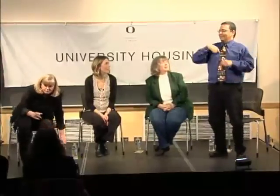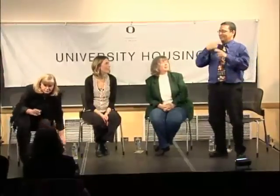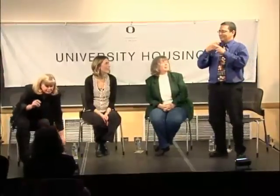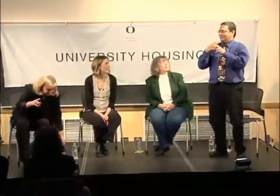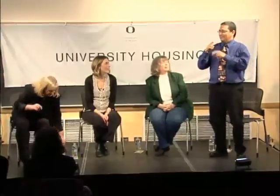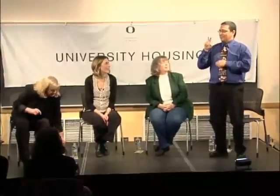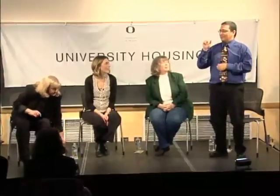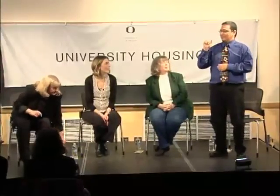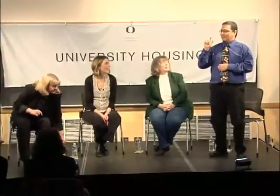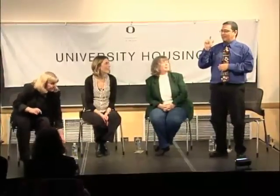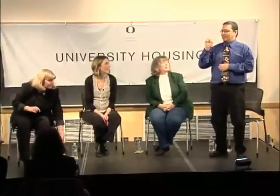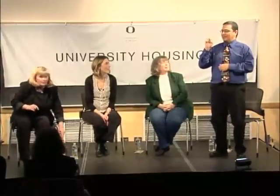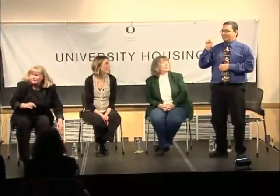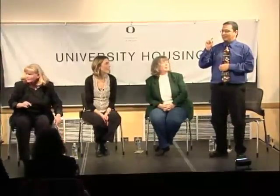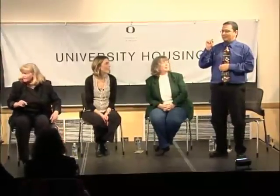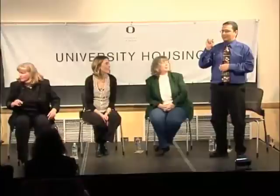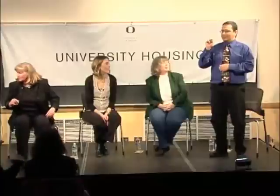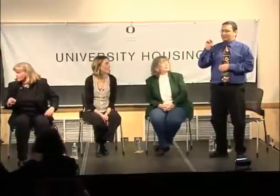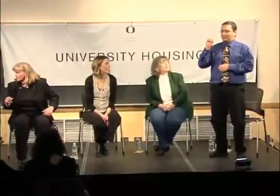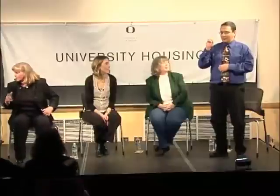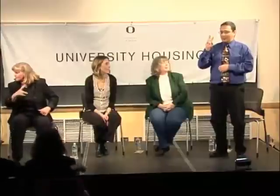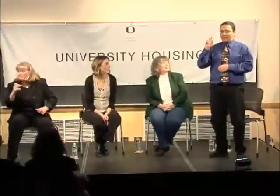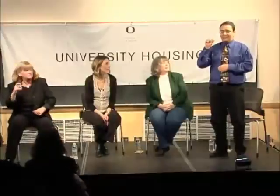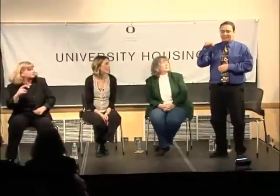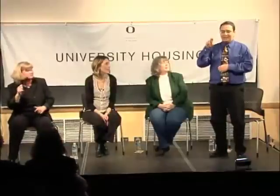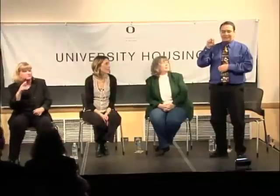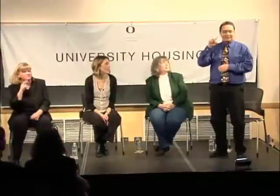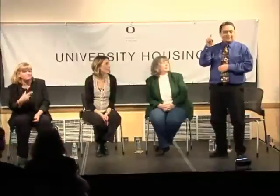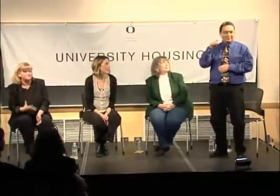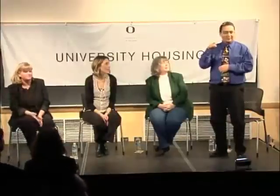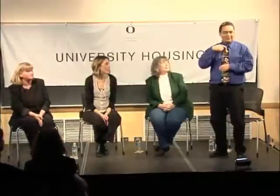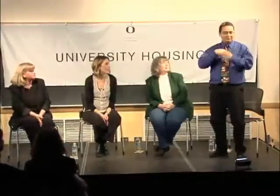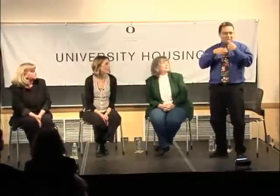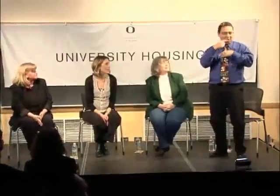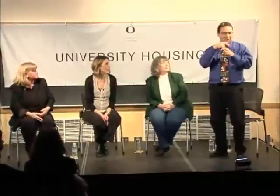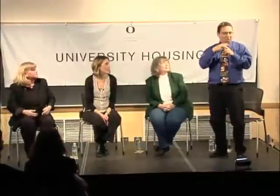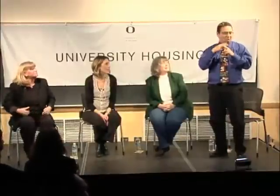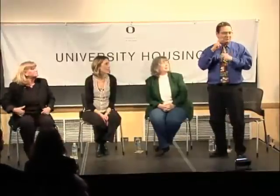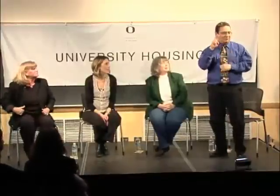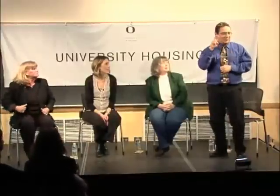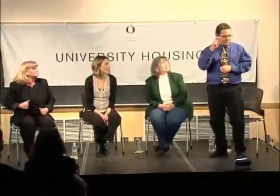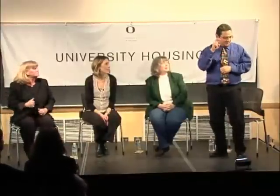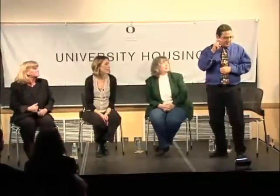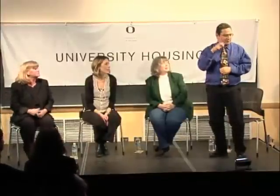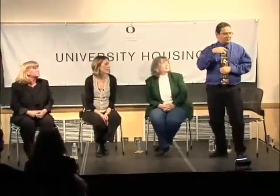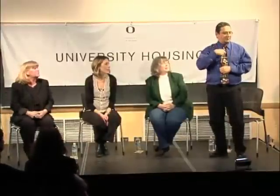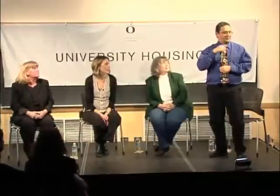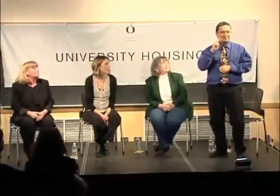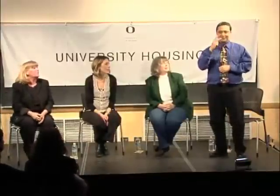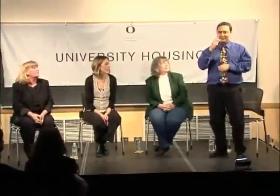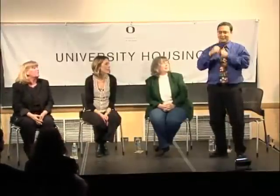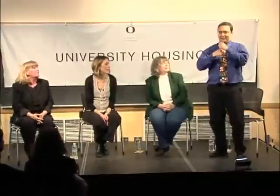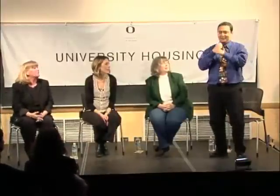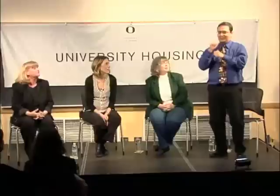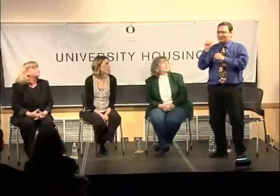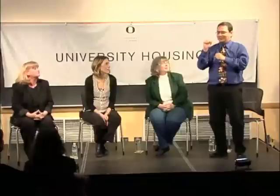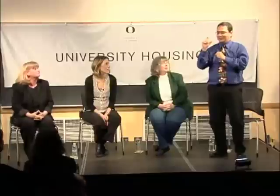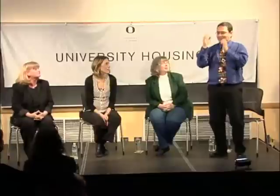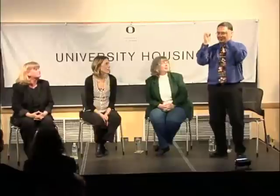Hello, my name is Valentino Velasquez. This is my sign name. I'm the